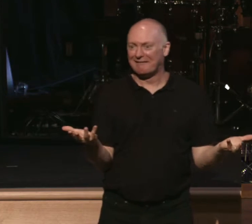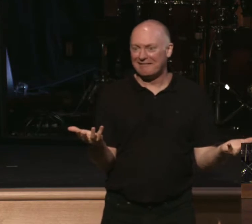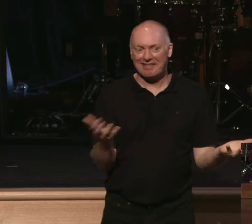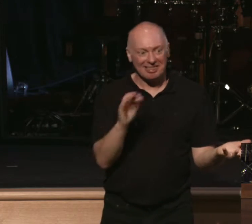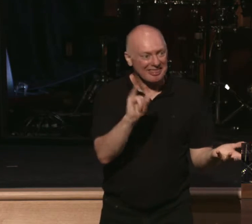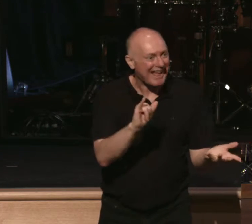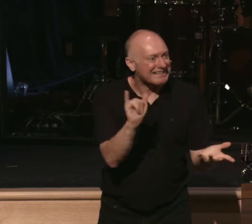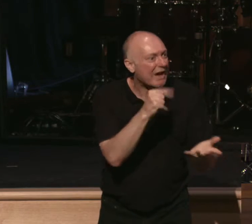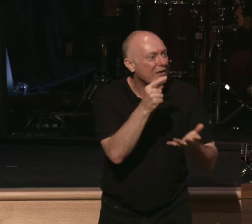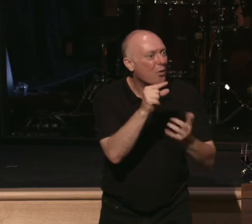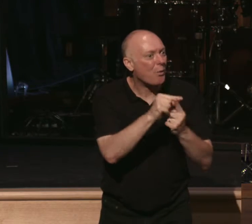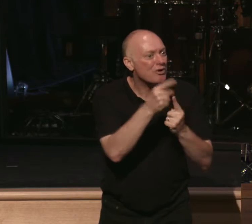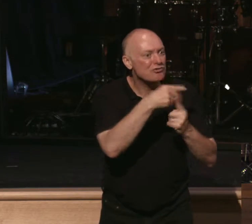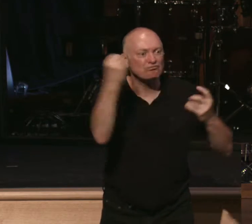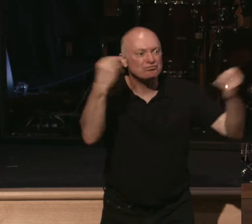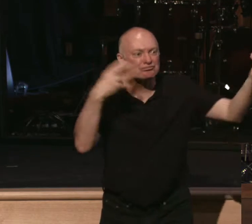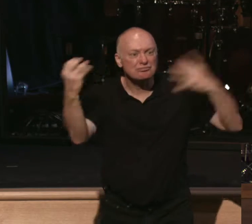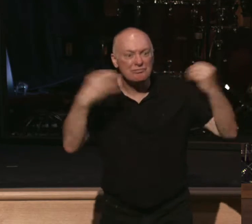sounds familiar.